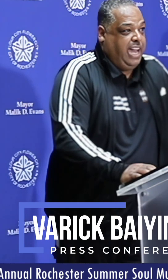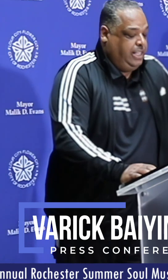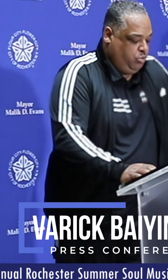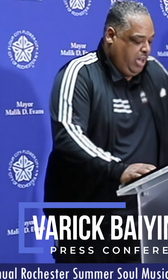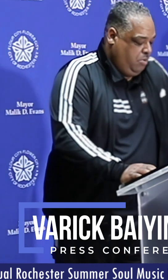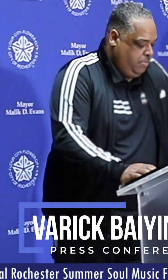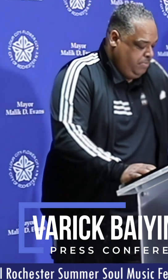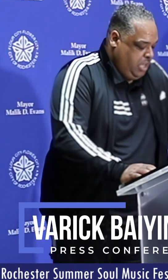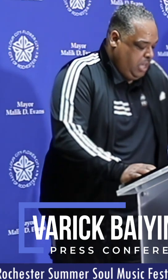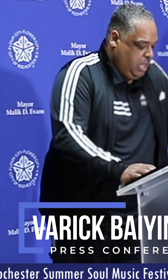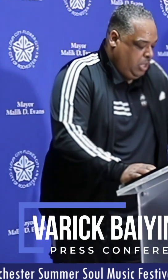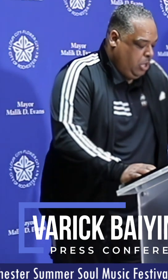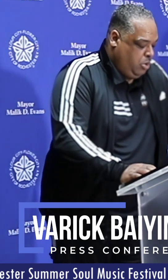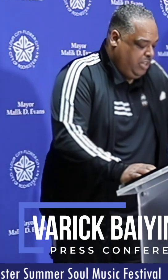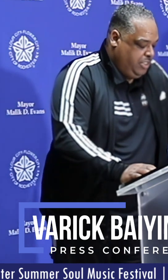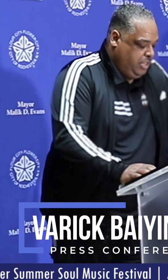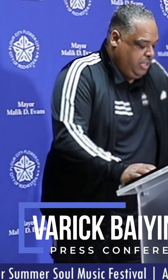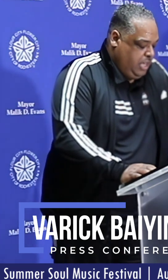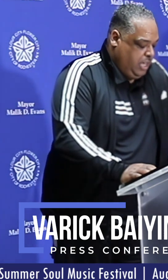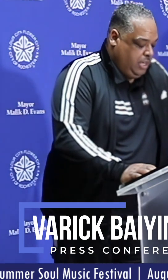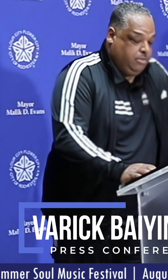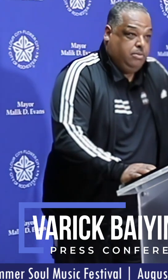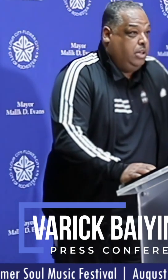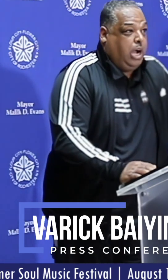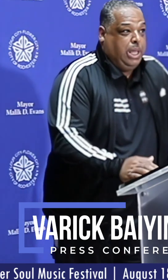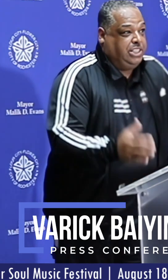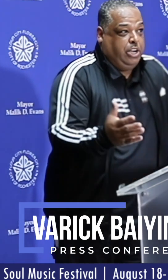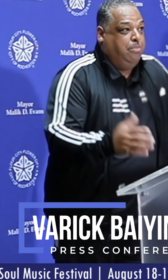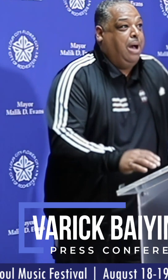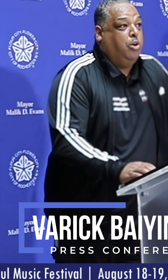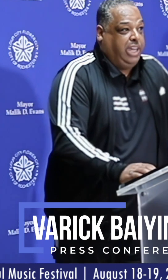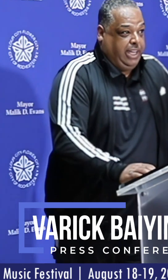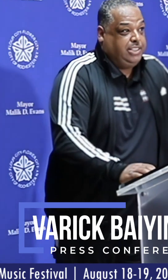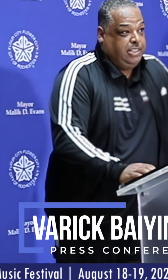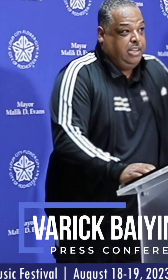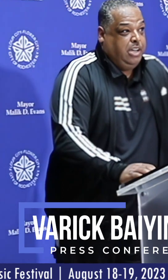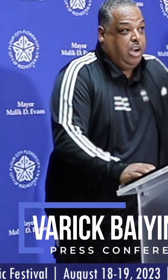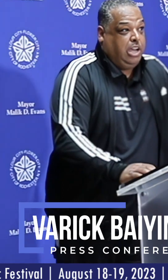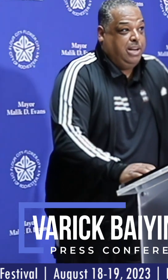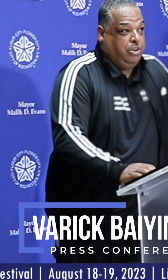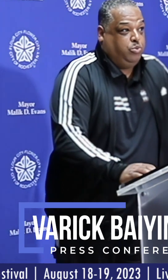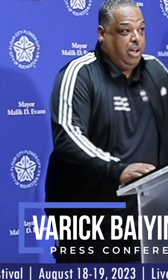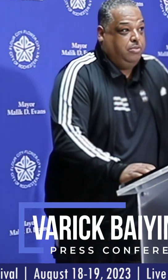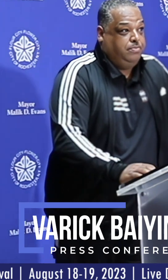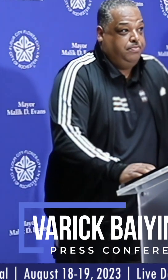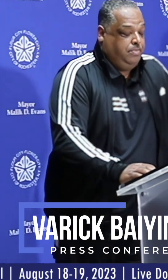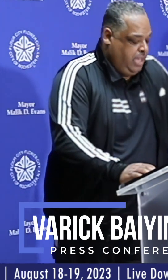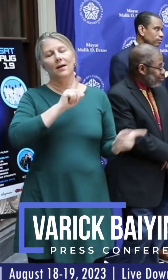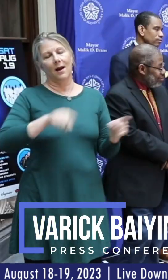forward to that as well, along with our legendary Mambo Kings coming out as